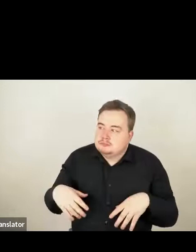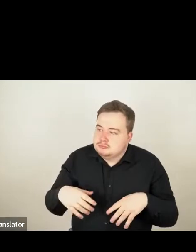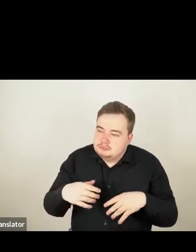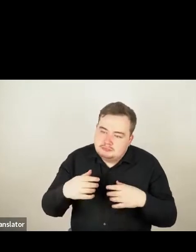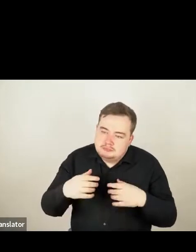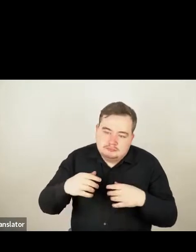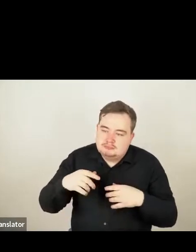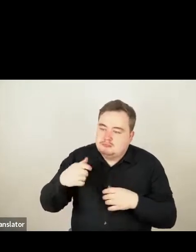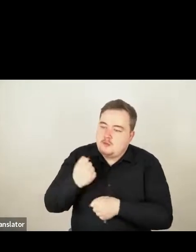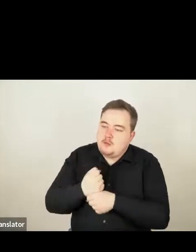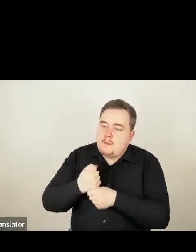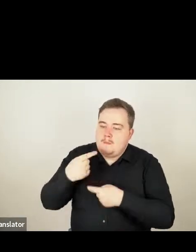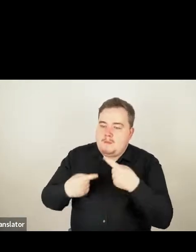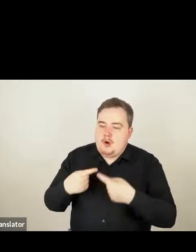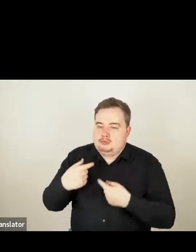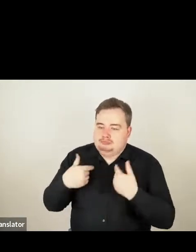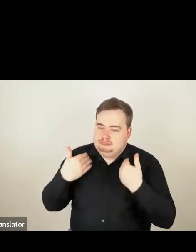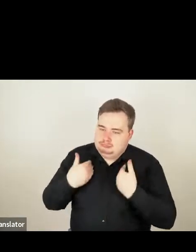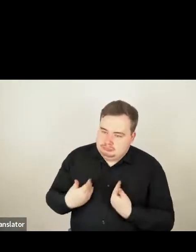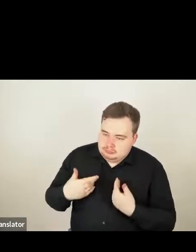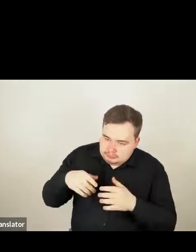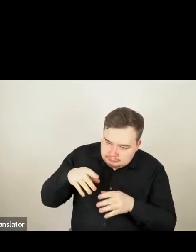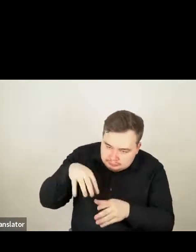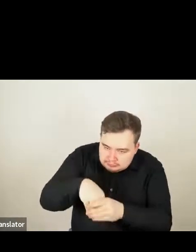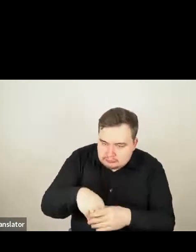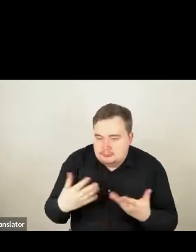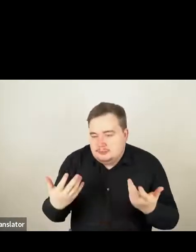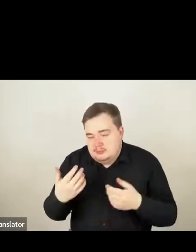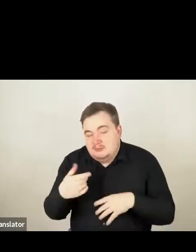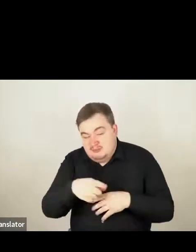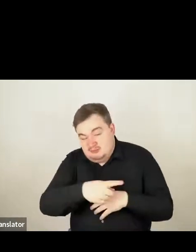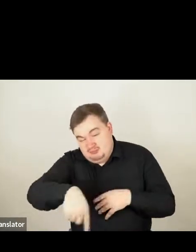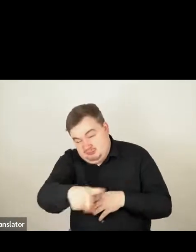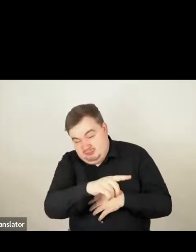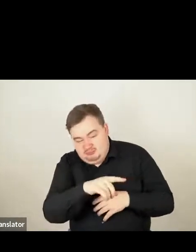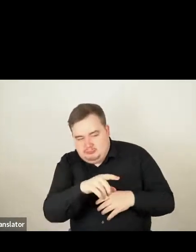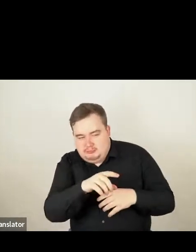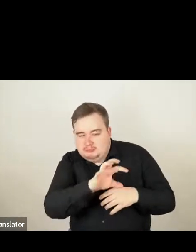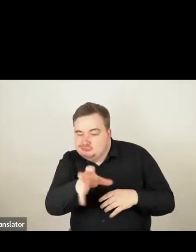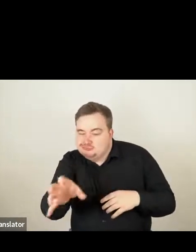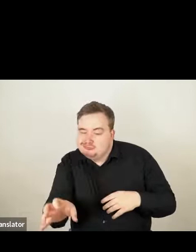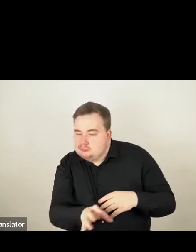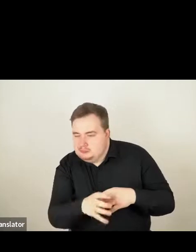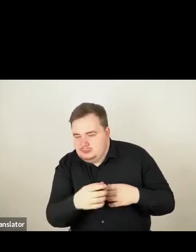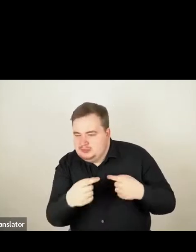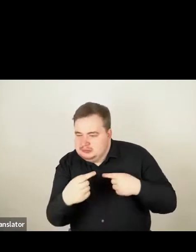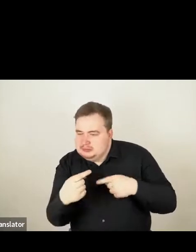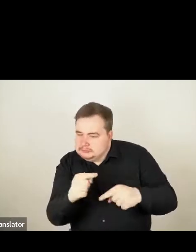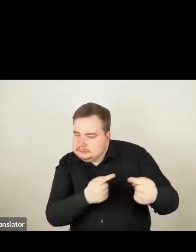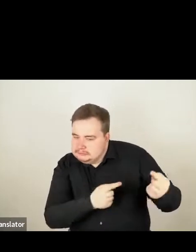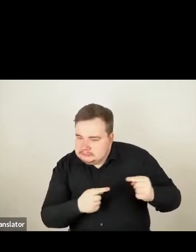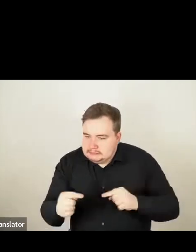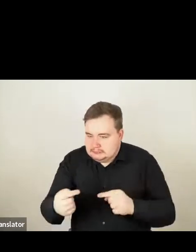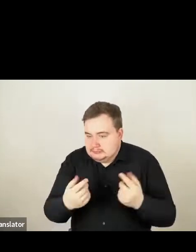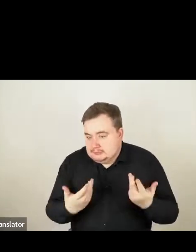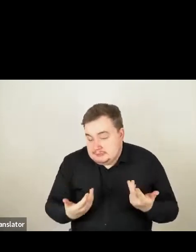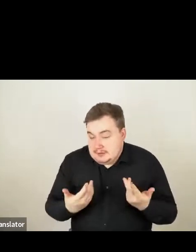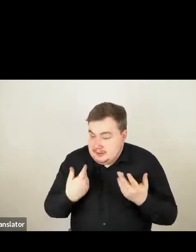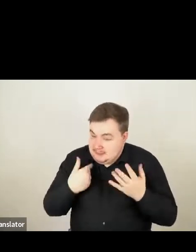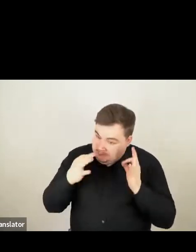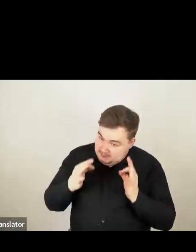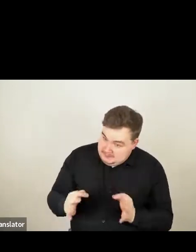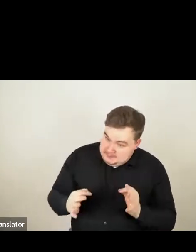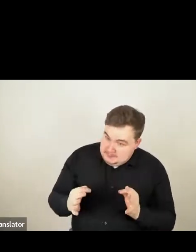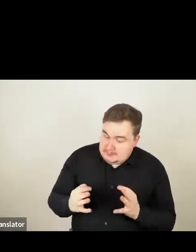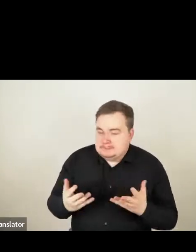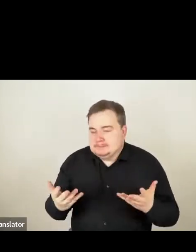parties. And in every political party, there are also the politics with a small p. There are